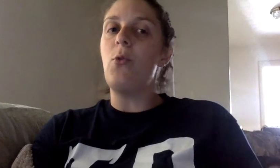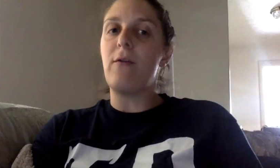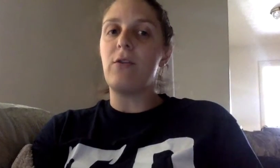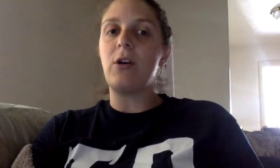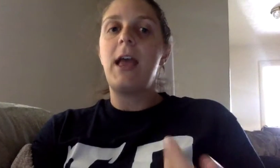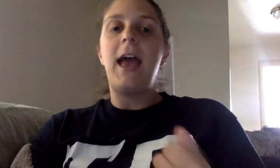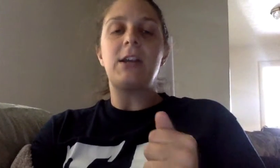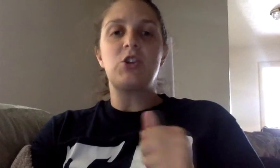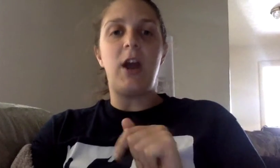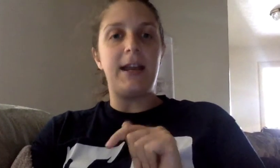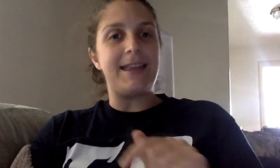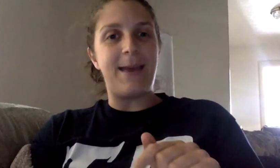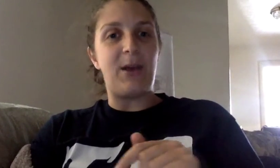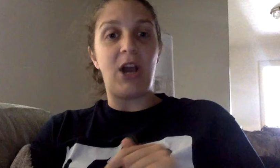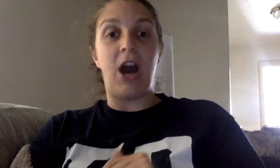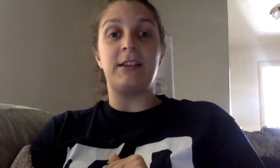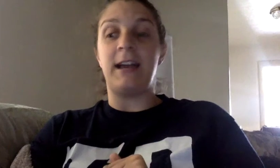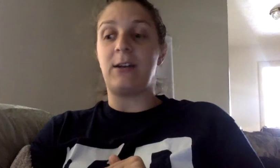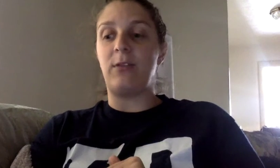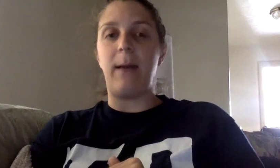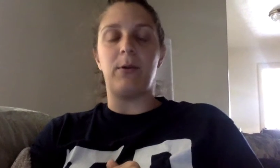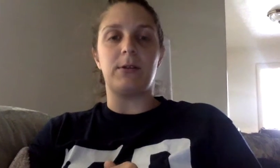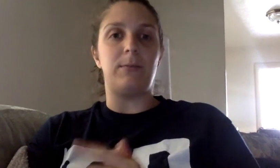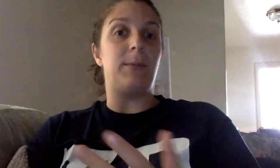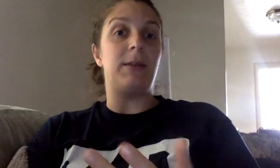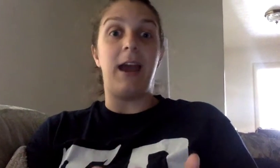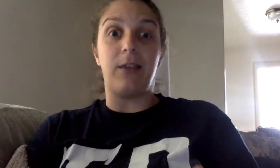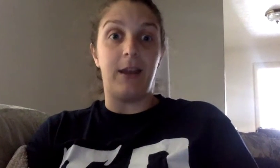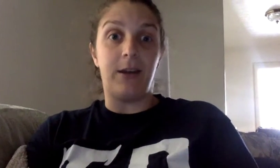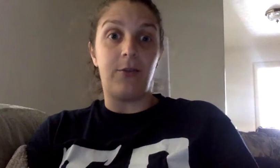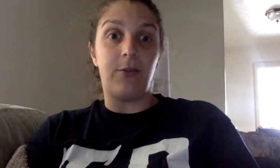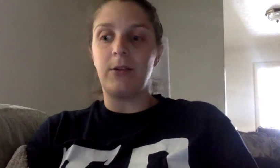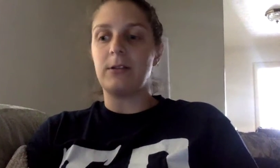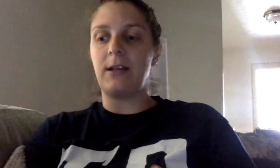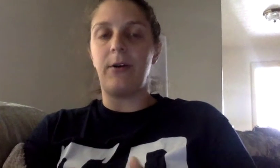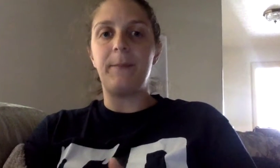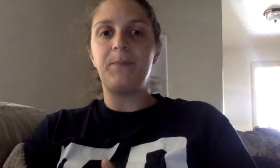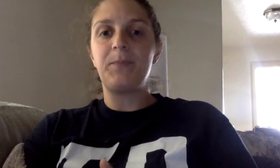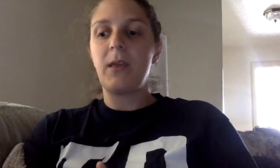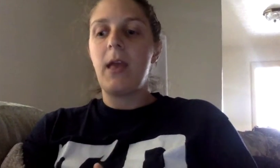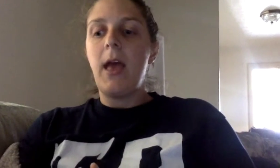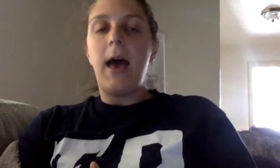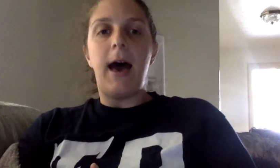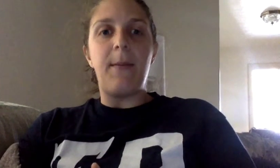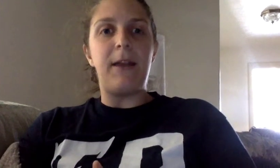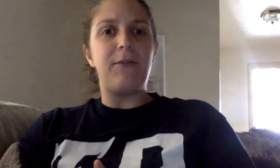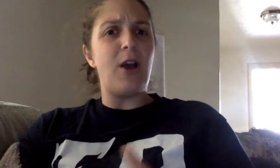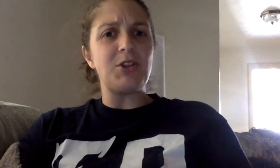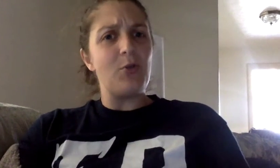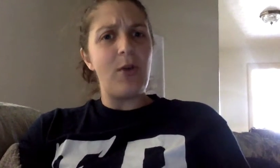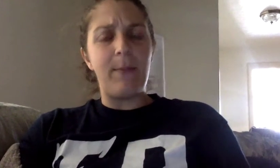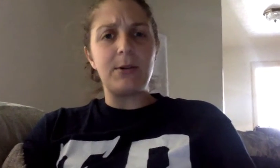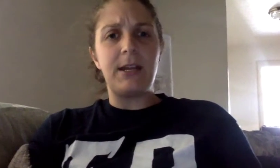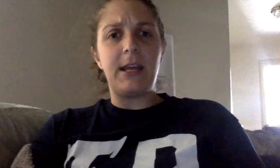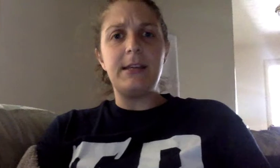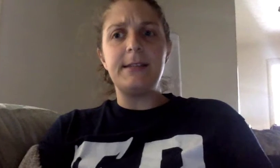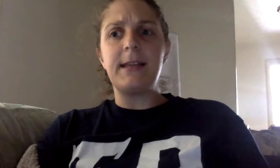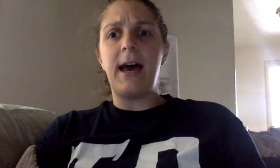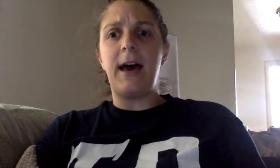whoever and try to get them in contact with that person, maybe the athletic director, etc. And if you're not sure who that person is, you